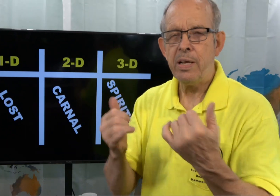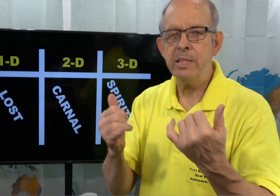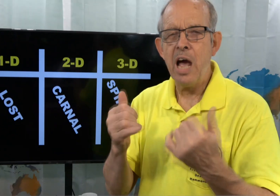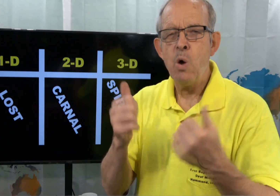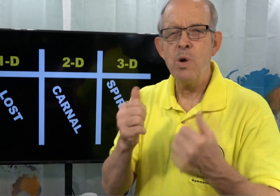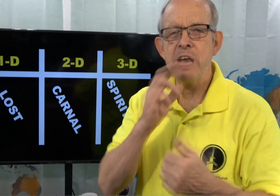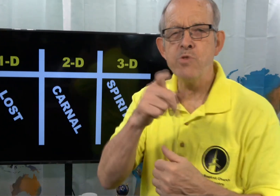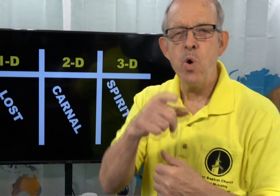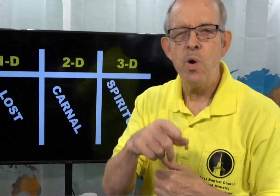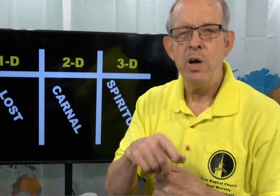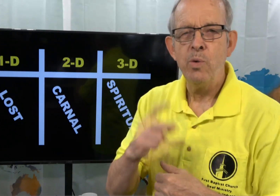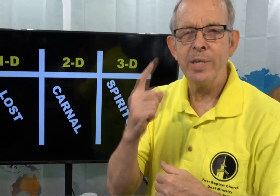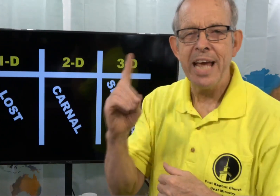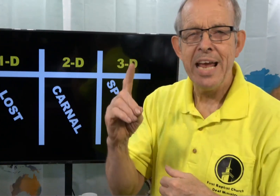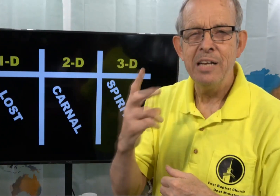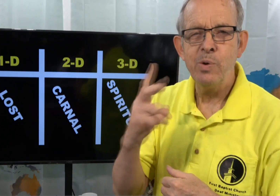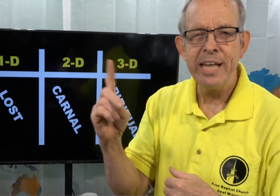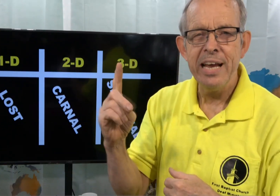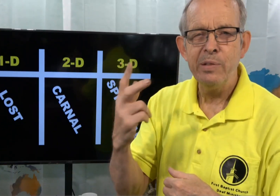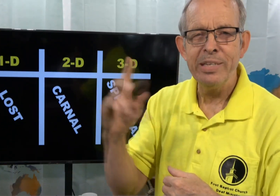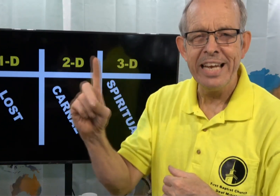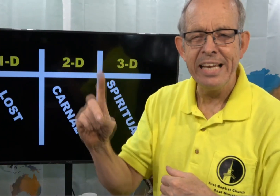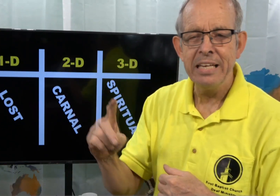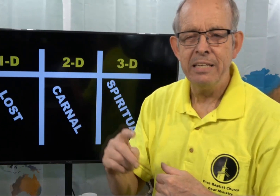Now, which are you? What day? Today? Today?